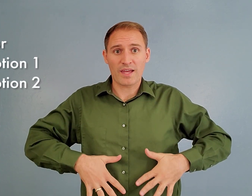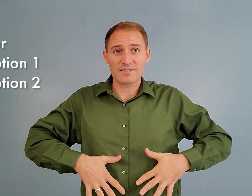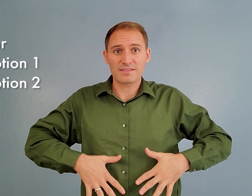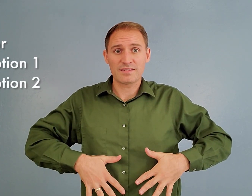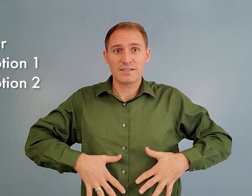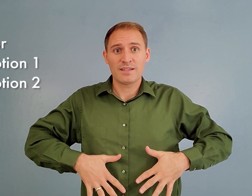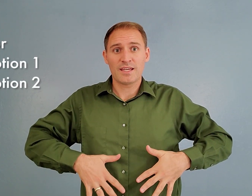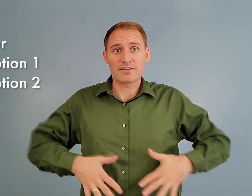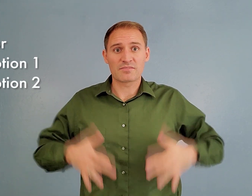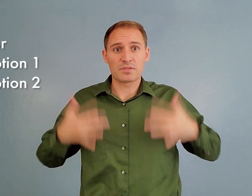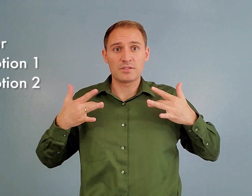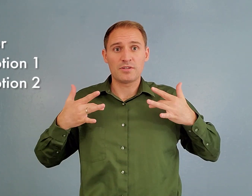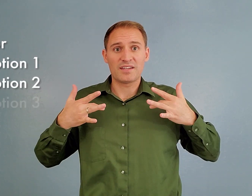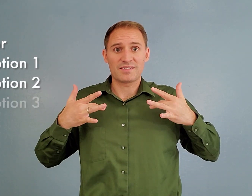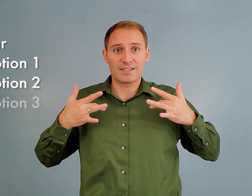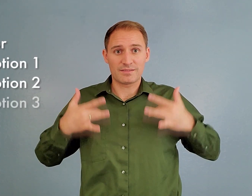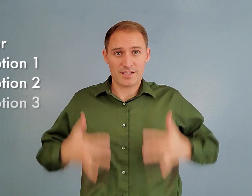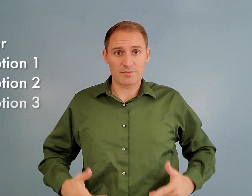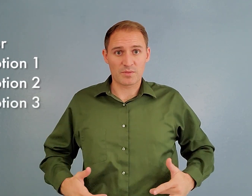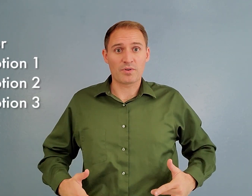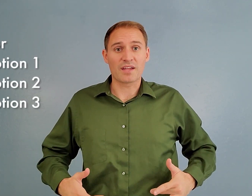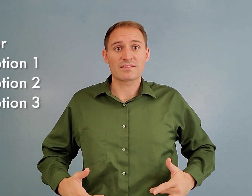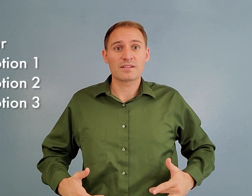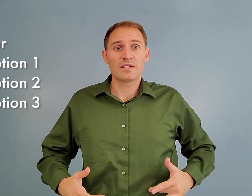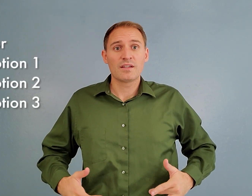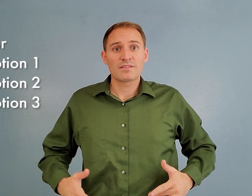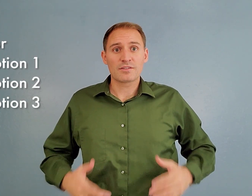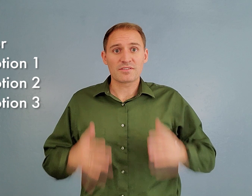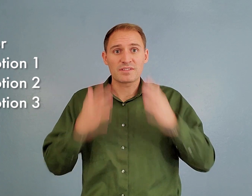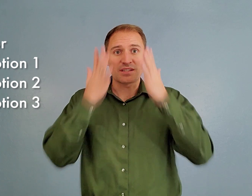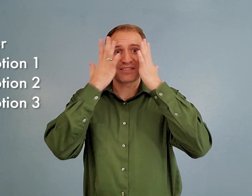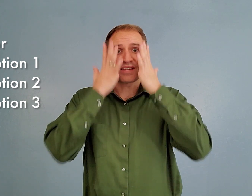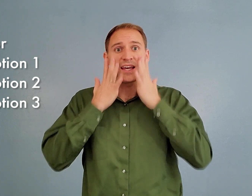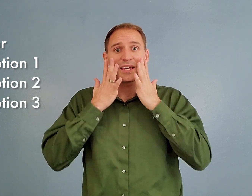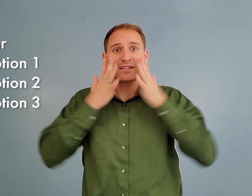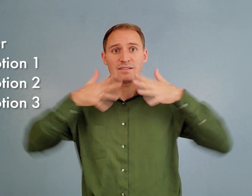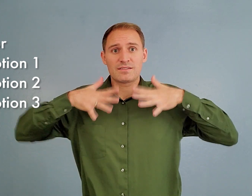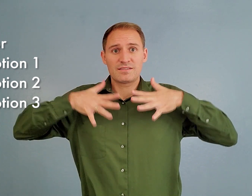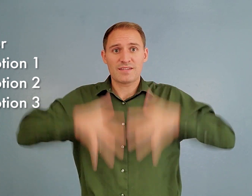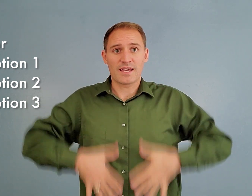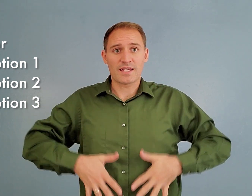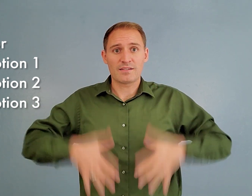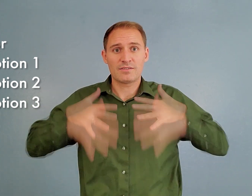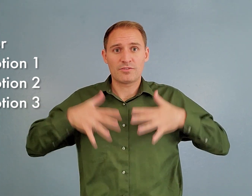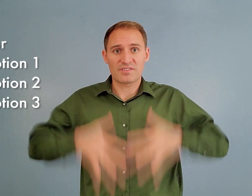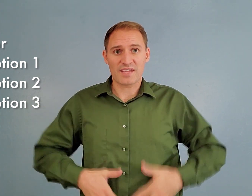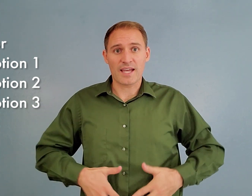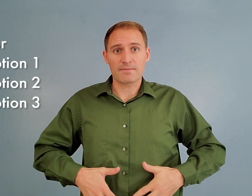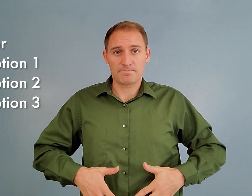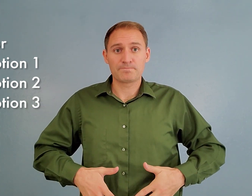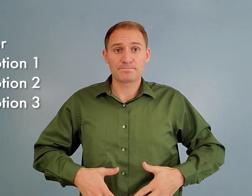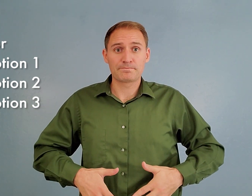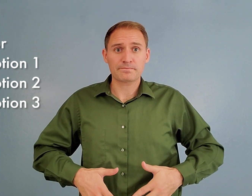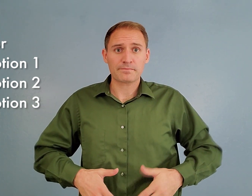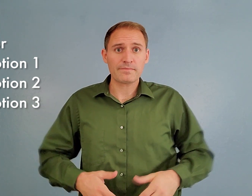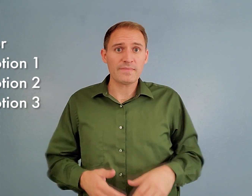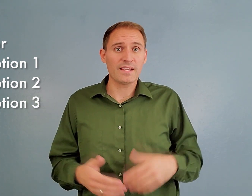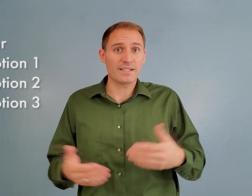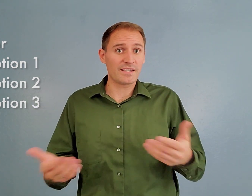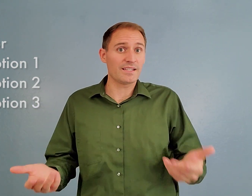depressed, and there's blue as in I'm depressed. So you'll see sad, sad, or sad. And again,